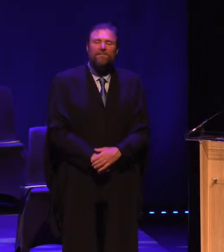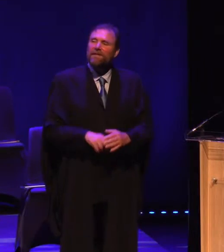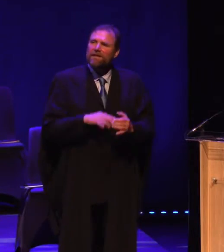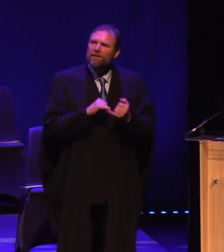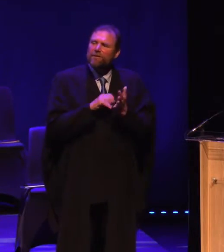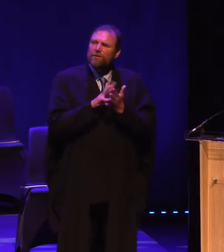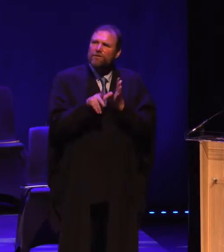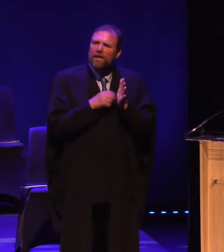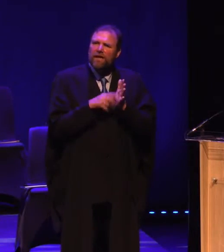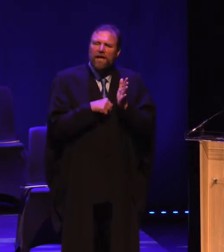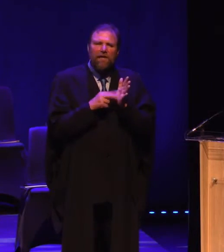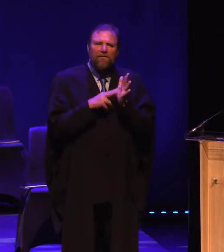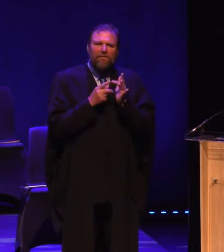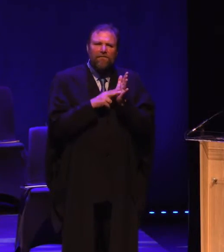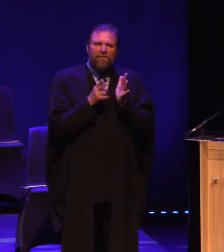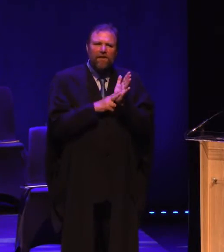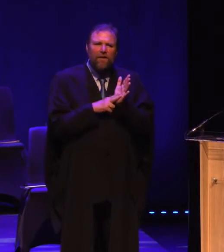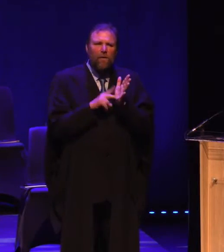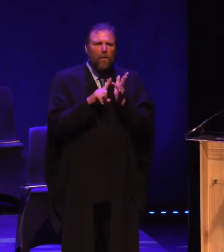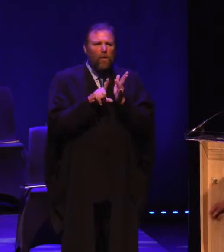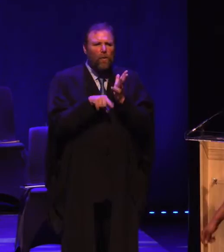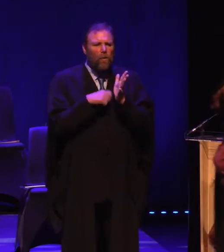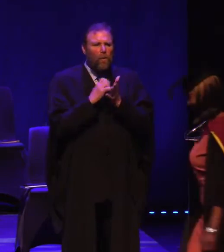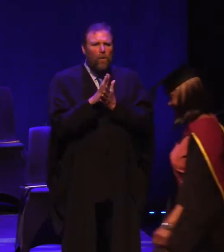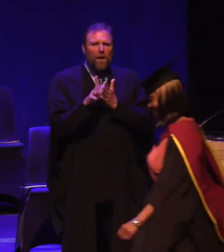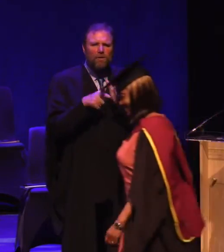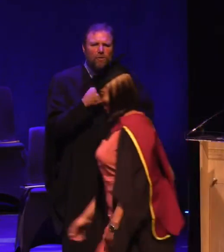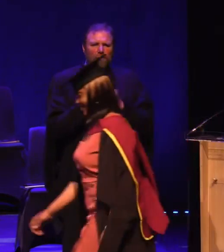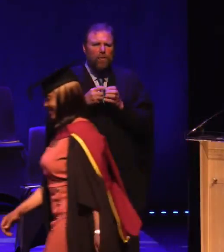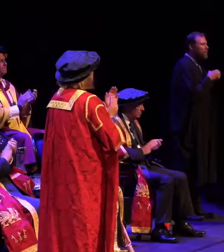Shinenye Vivian Ukachukwu.